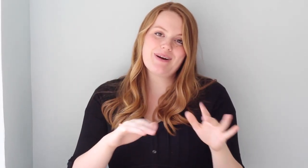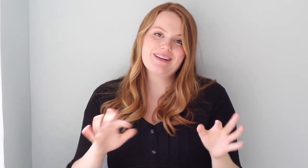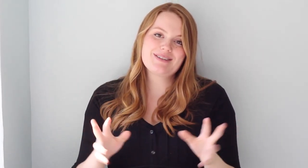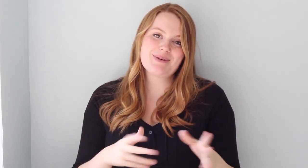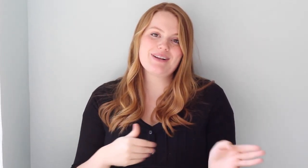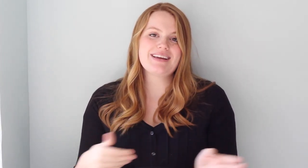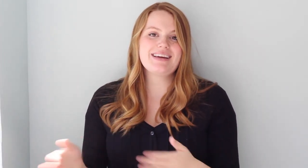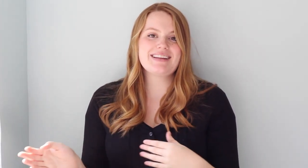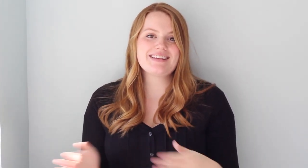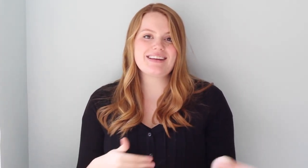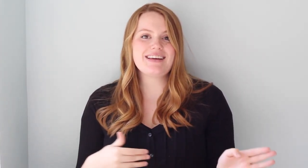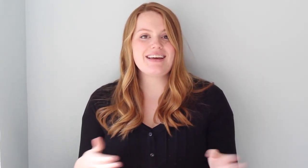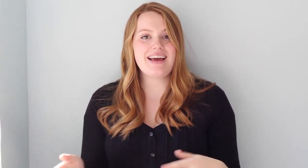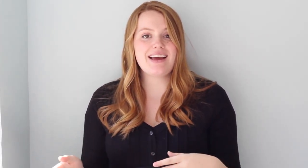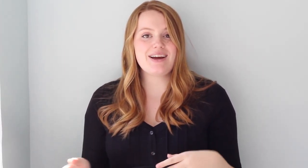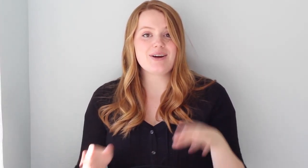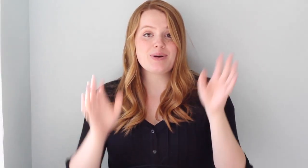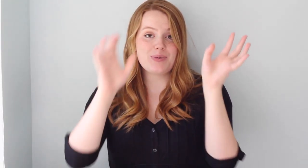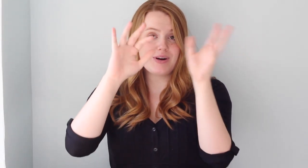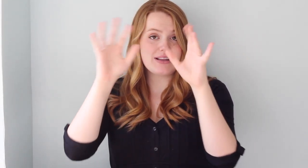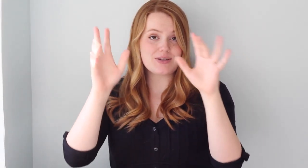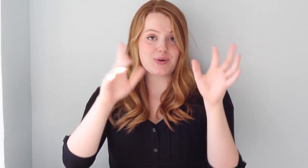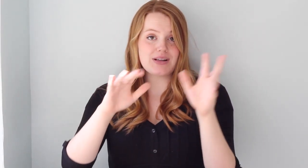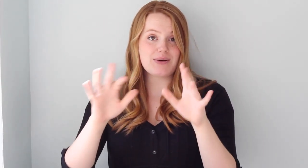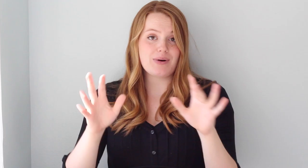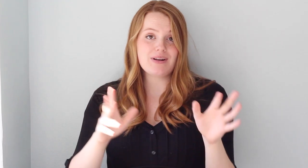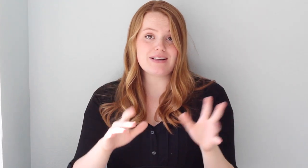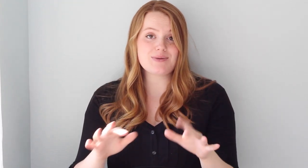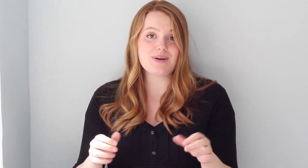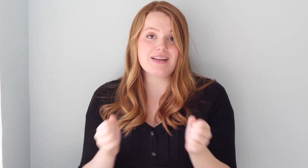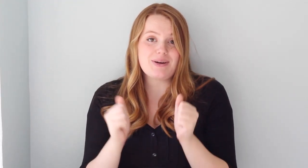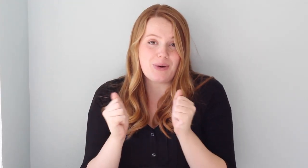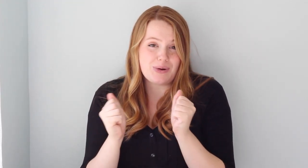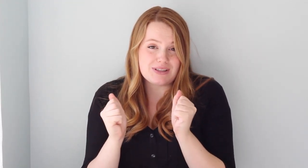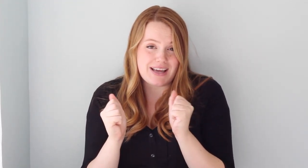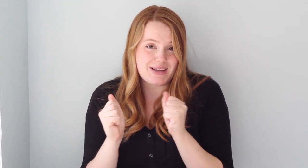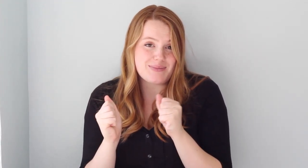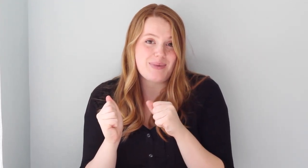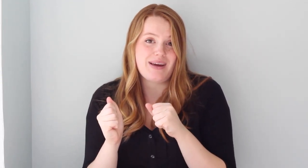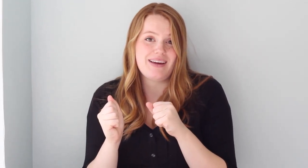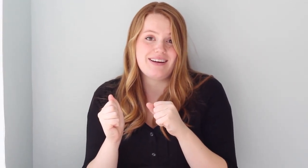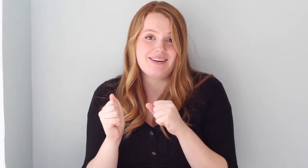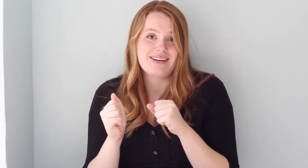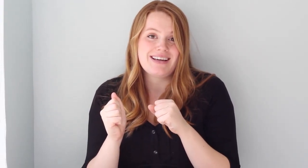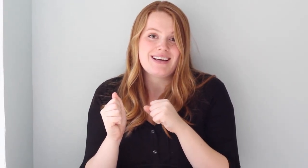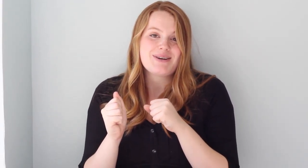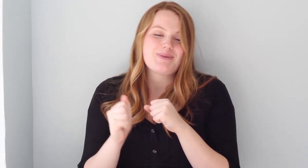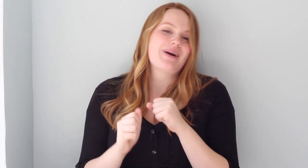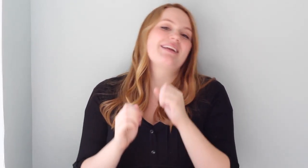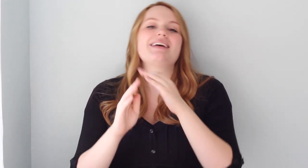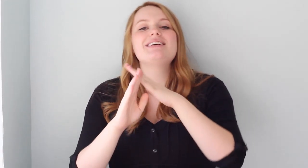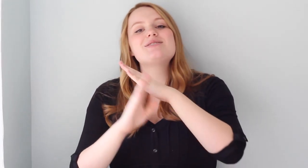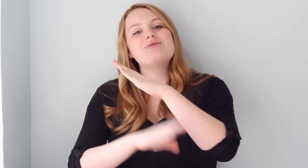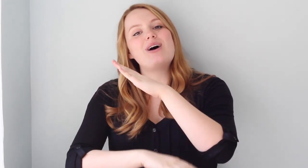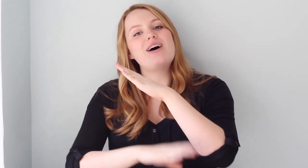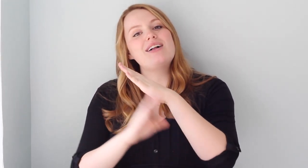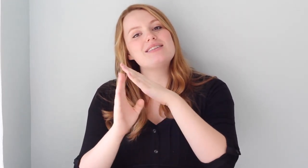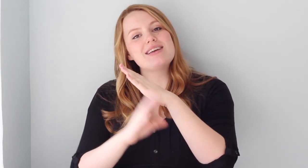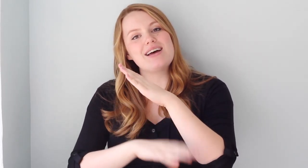whirly, twirly in the air. Whirly, twirly, whirly, twirly, cold and bare. When it's fall